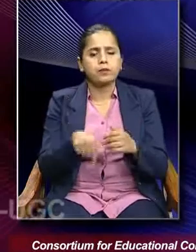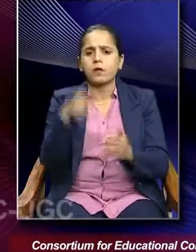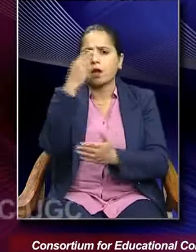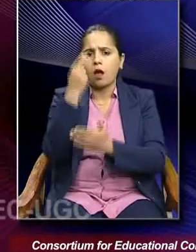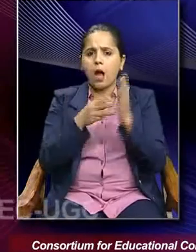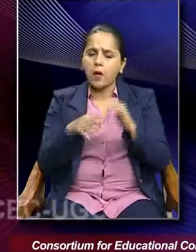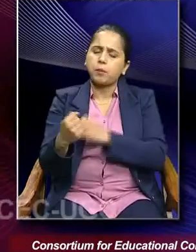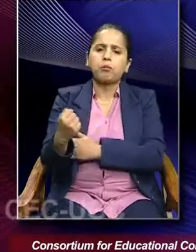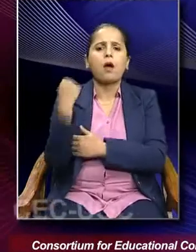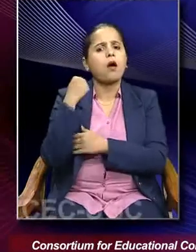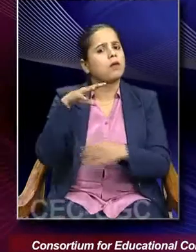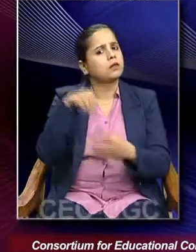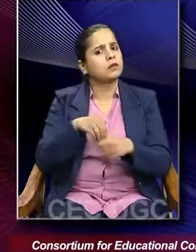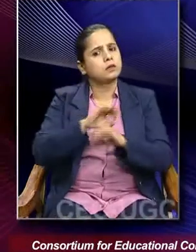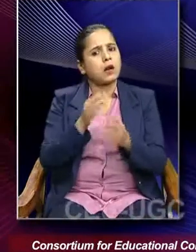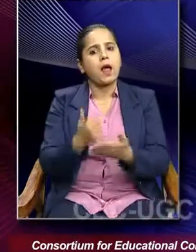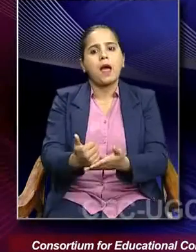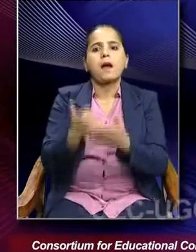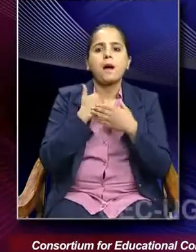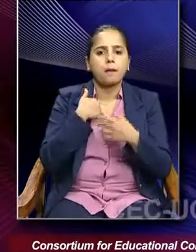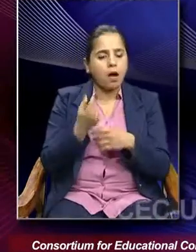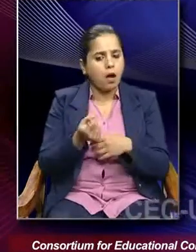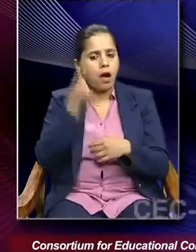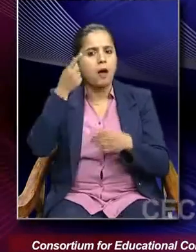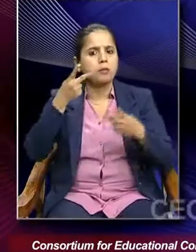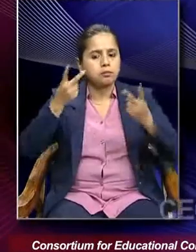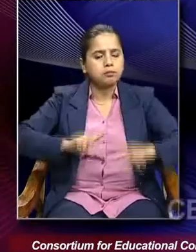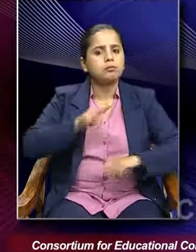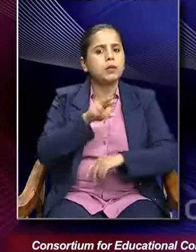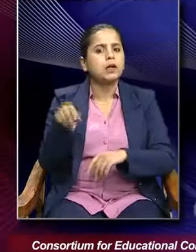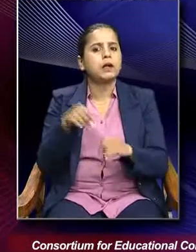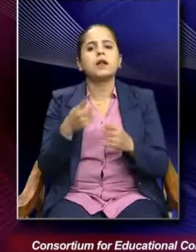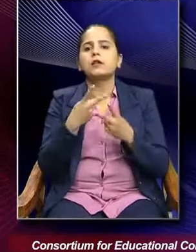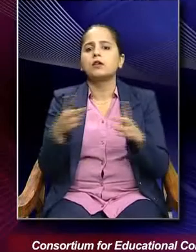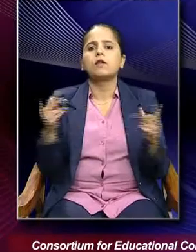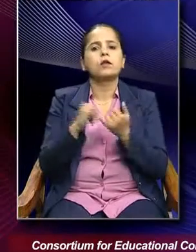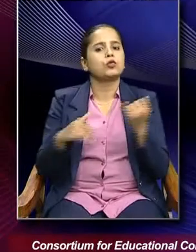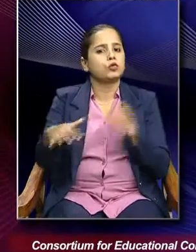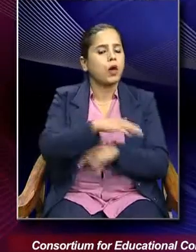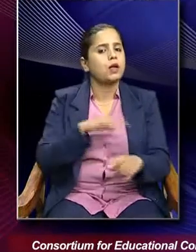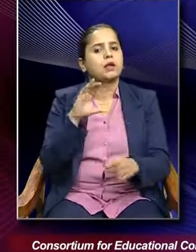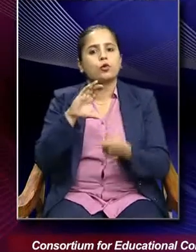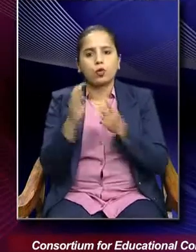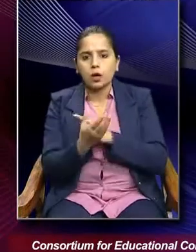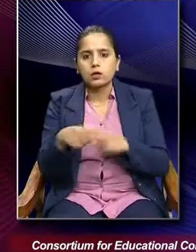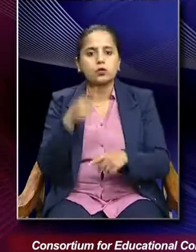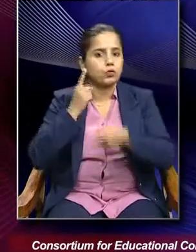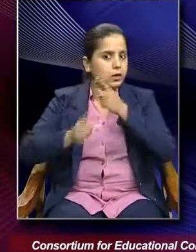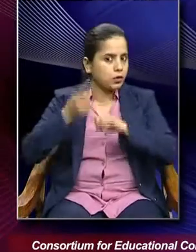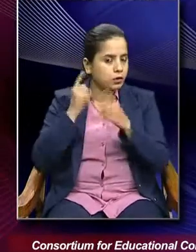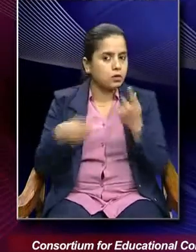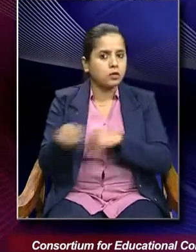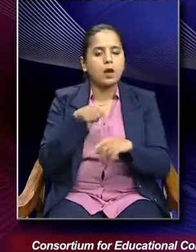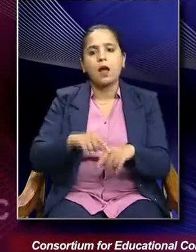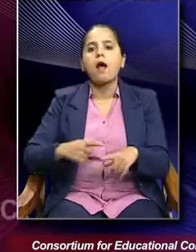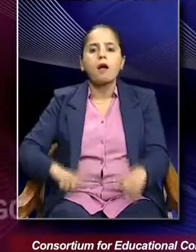the power to help us comprehend different societies, cultures, history,